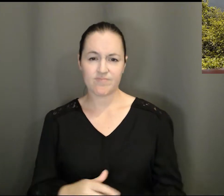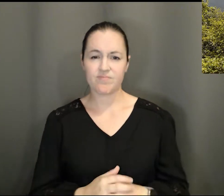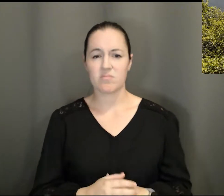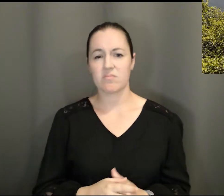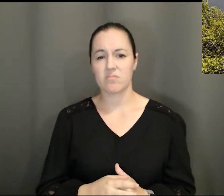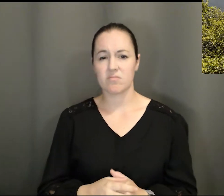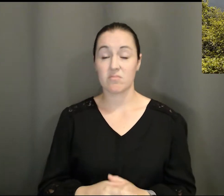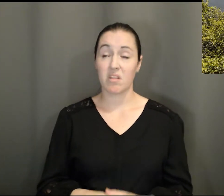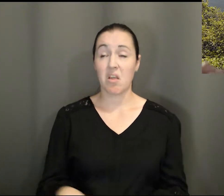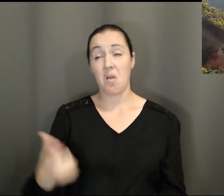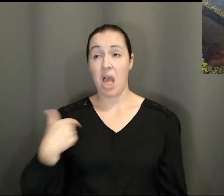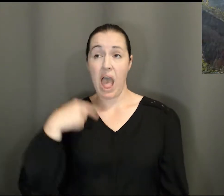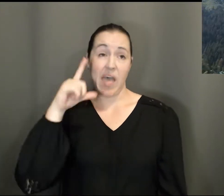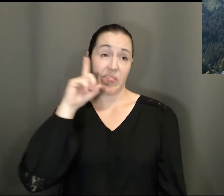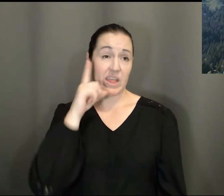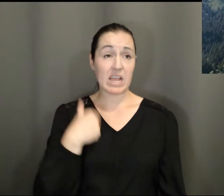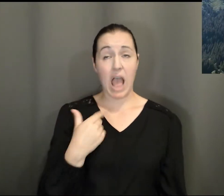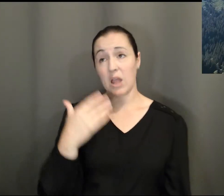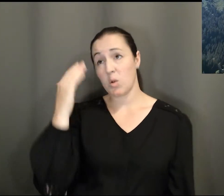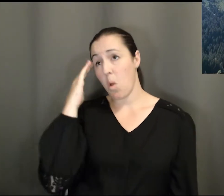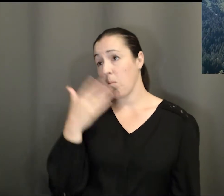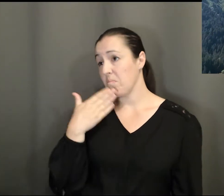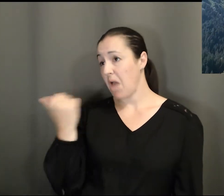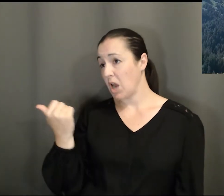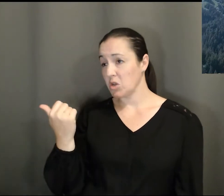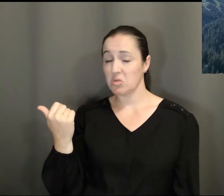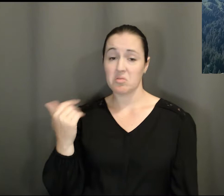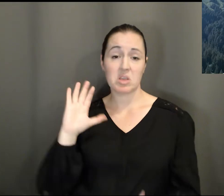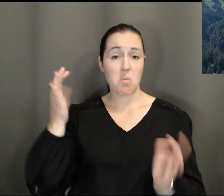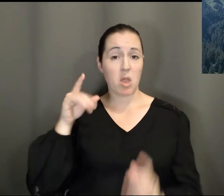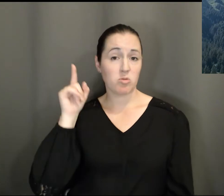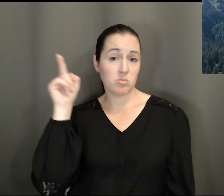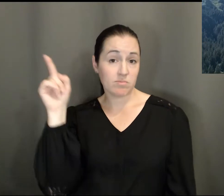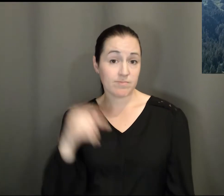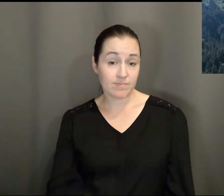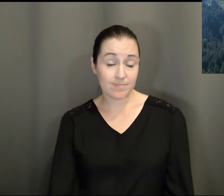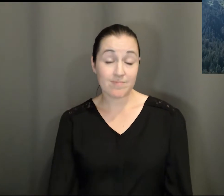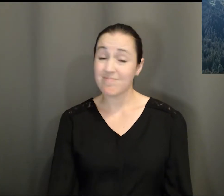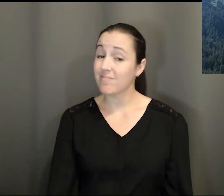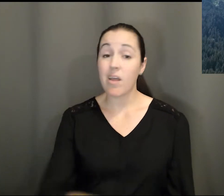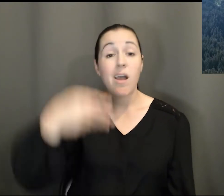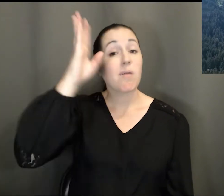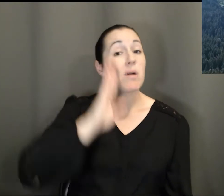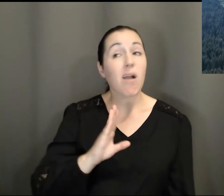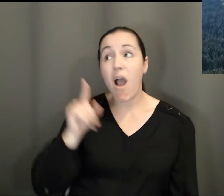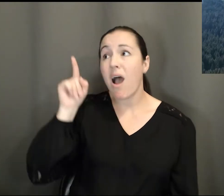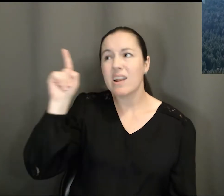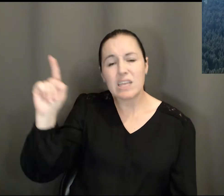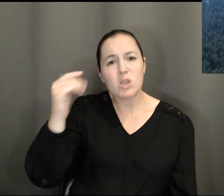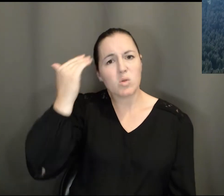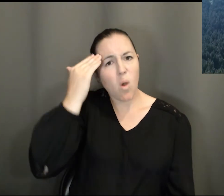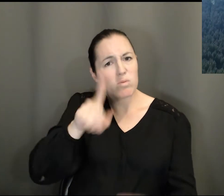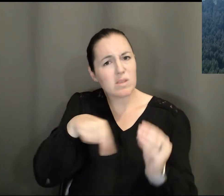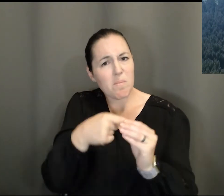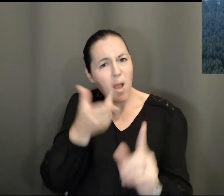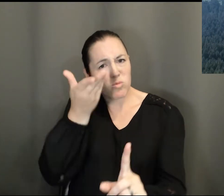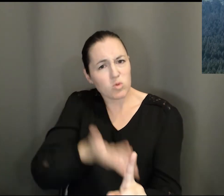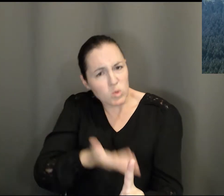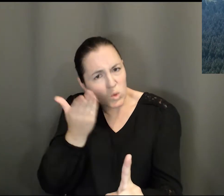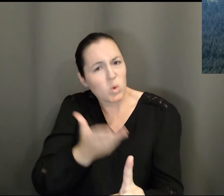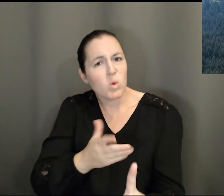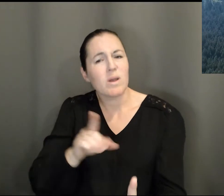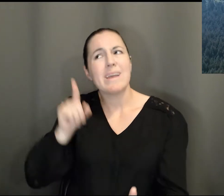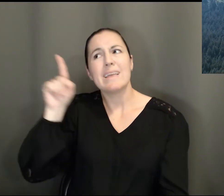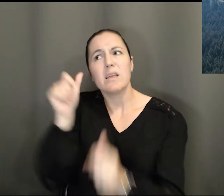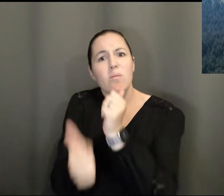omniscience, His all-knowing, He knows everything there is to know about you. And that's not a bad thing. David said in Psalm 139, Lord,